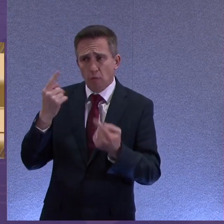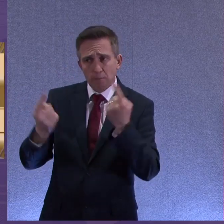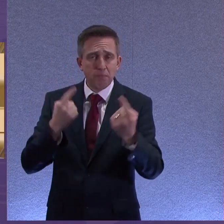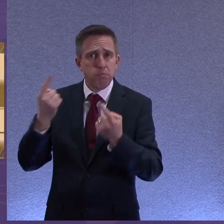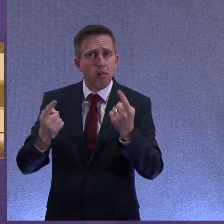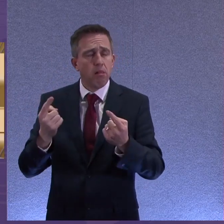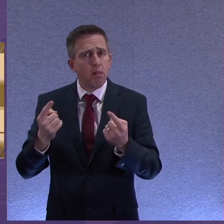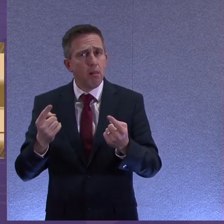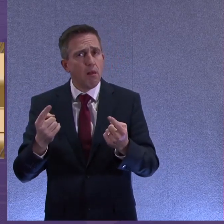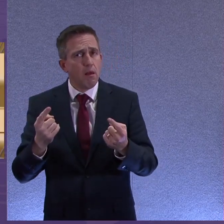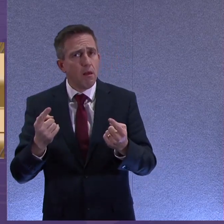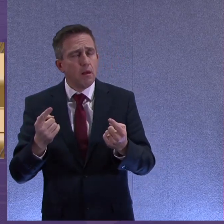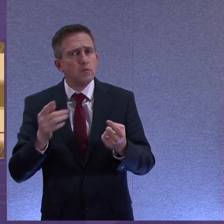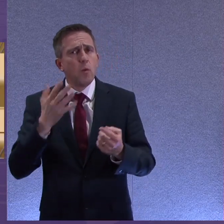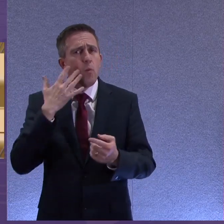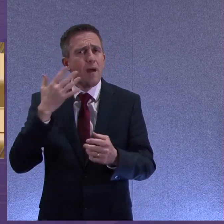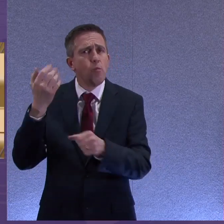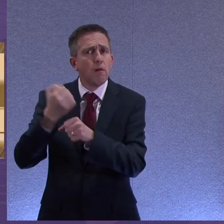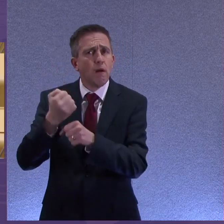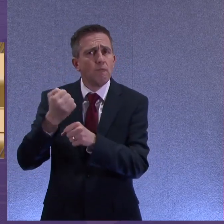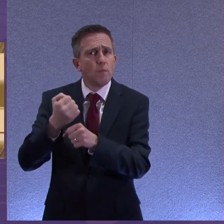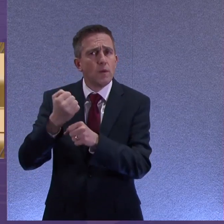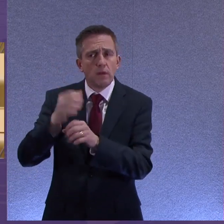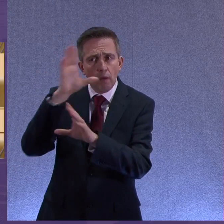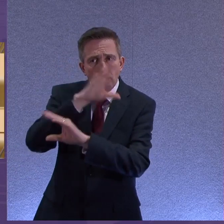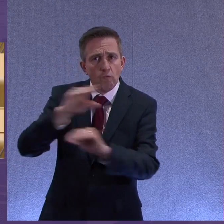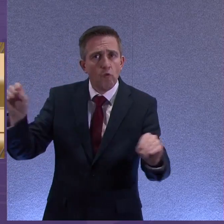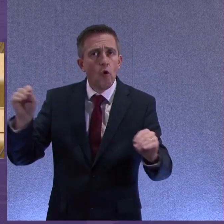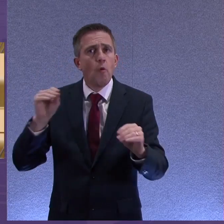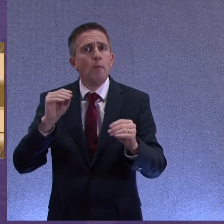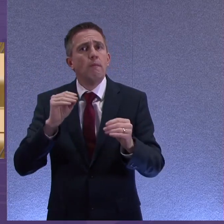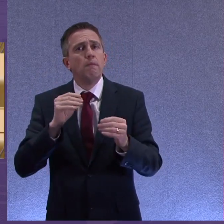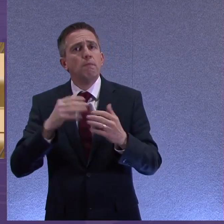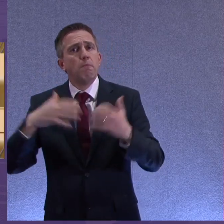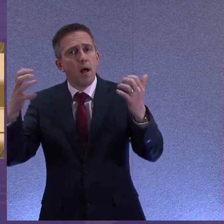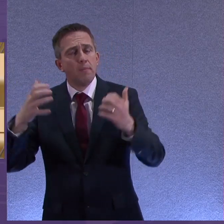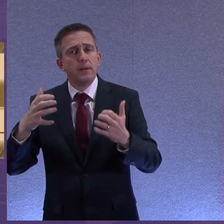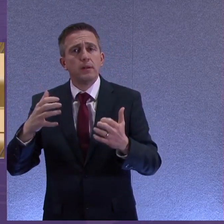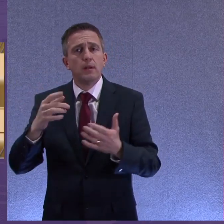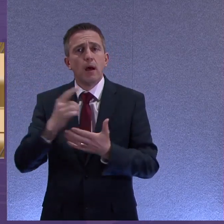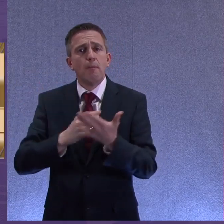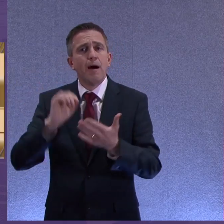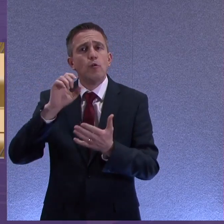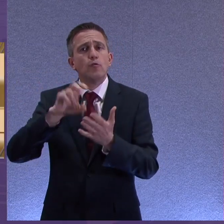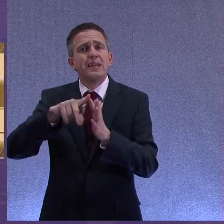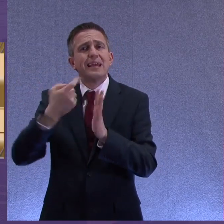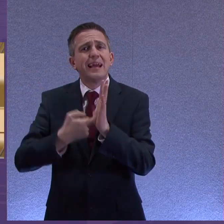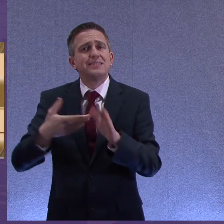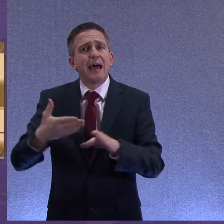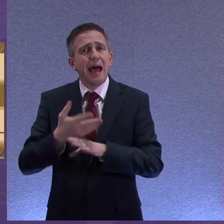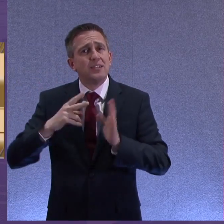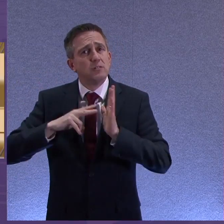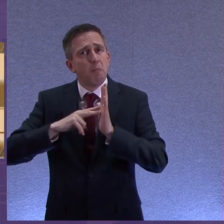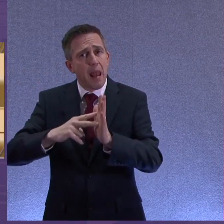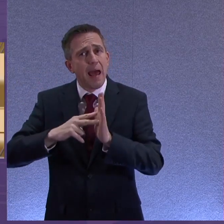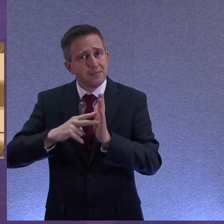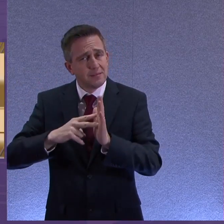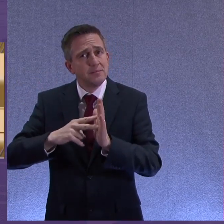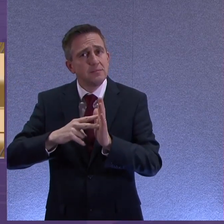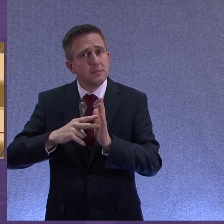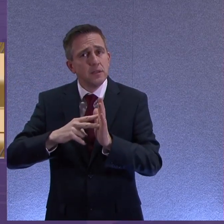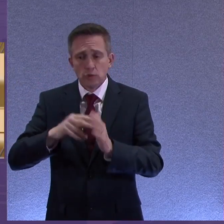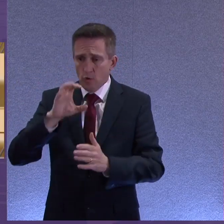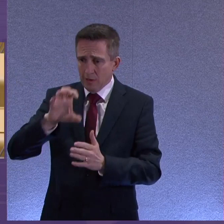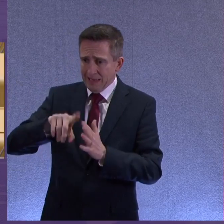Secretary, when will the Government update Parliament with regards to the Cancer Action Plan she announced last week, so we can make sure we continue to deliver